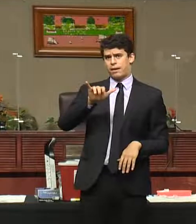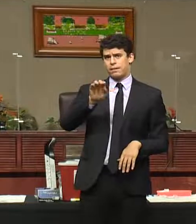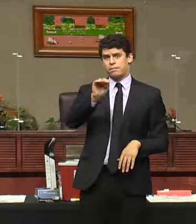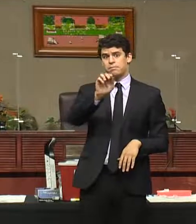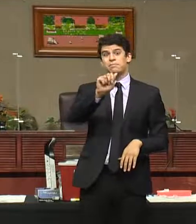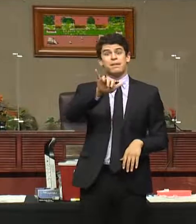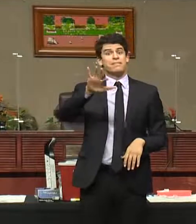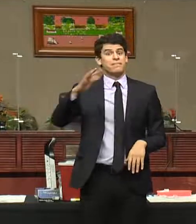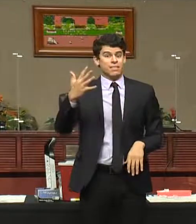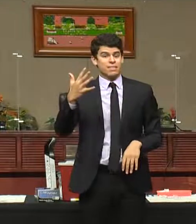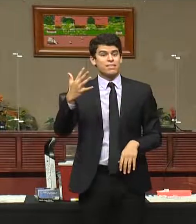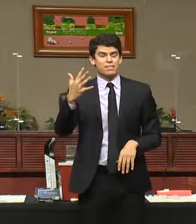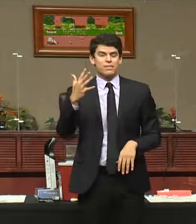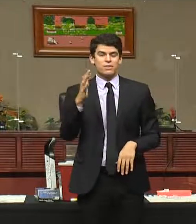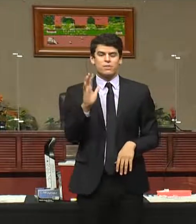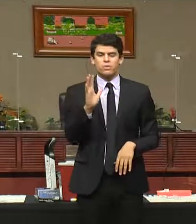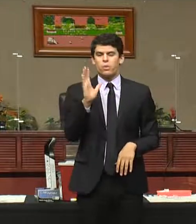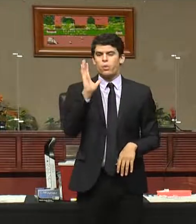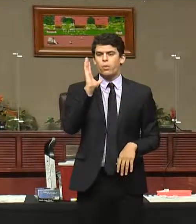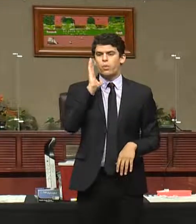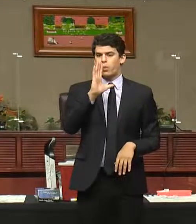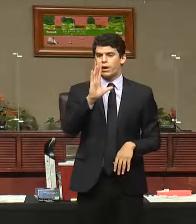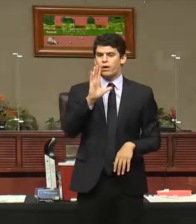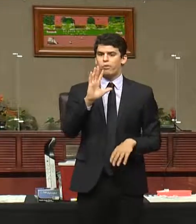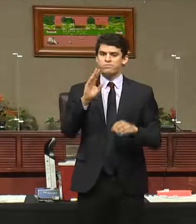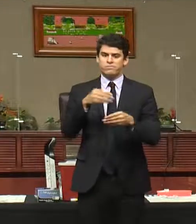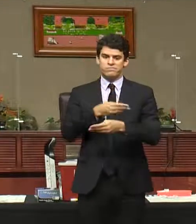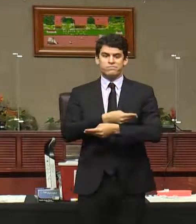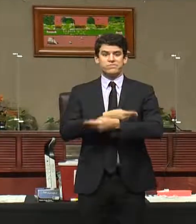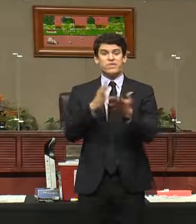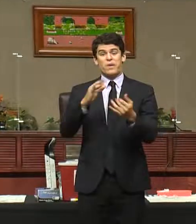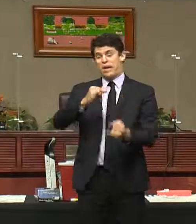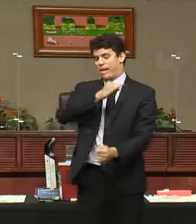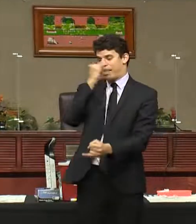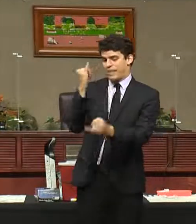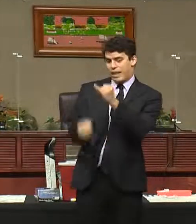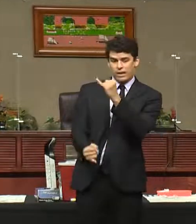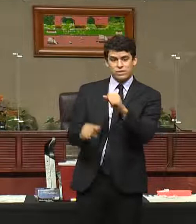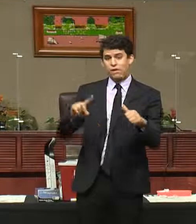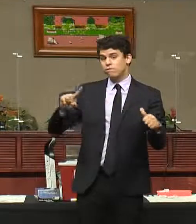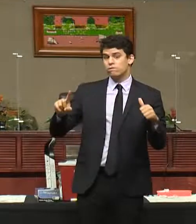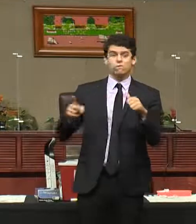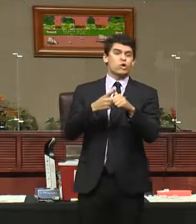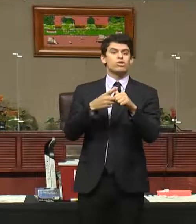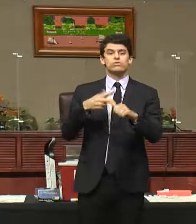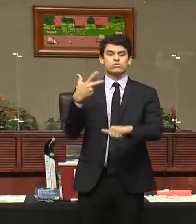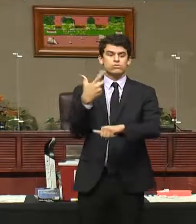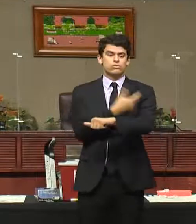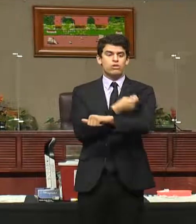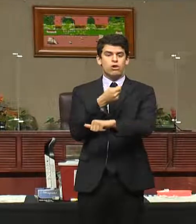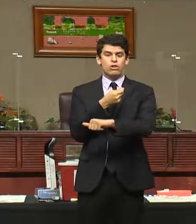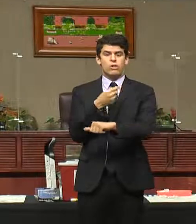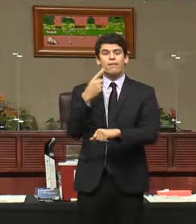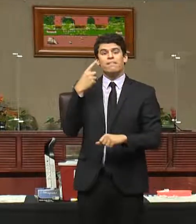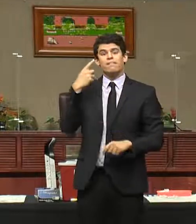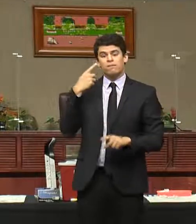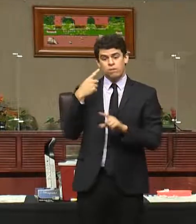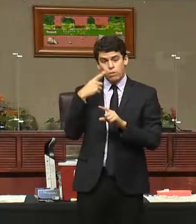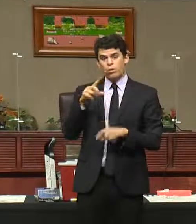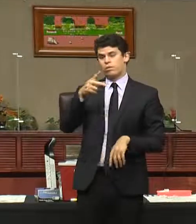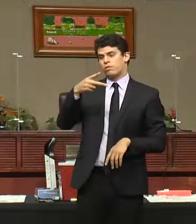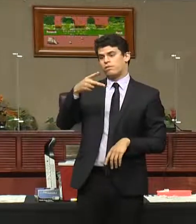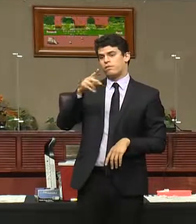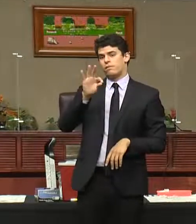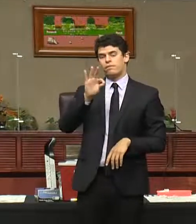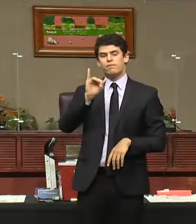we will give our first shot of Pfizer at the convention center, because we are planning